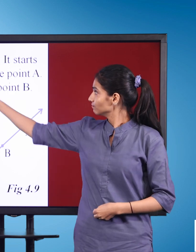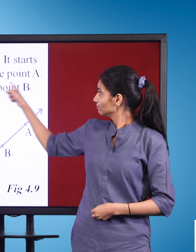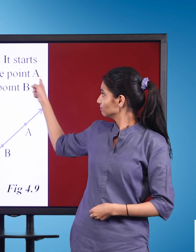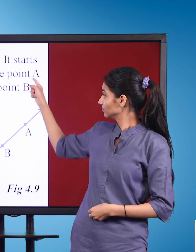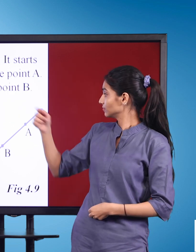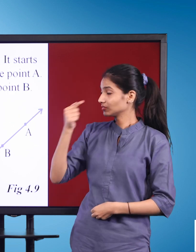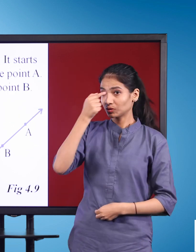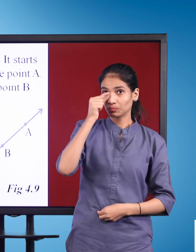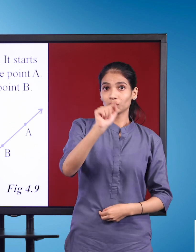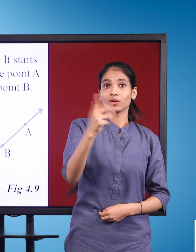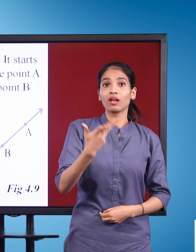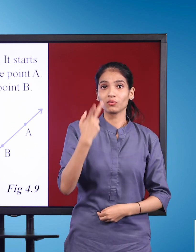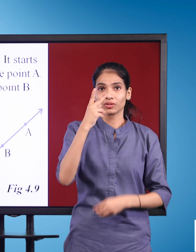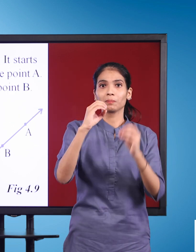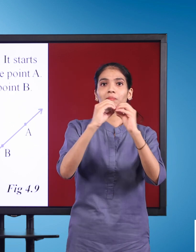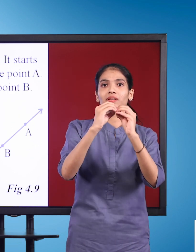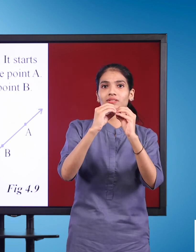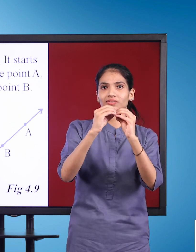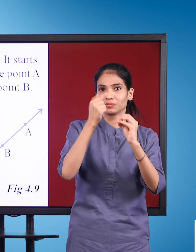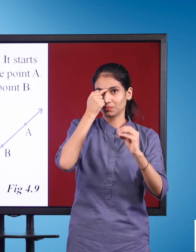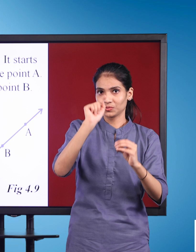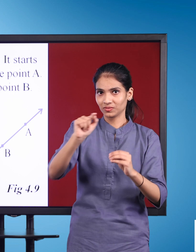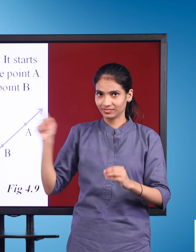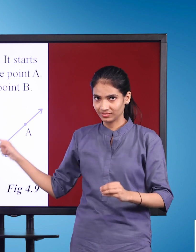It starts at O and passes through the point A.